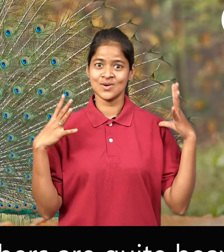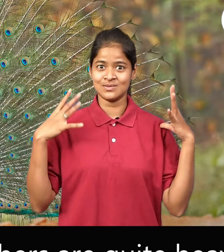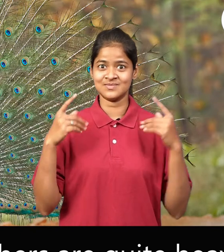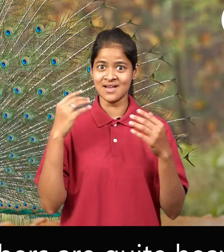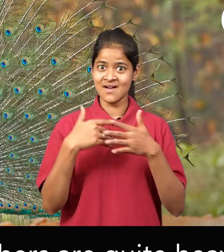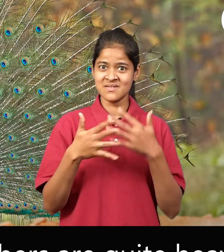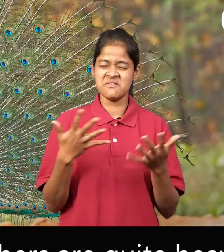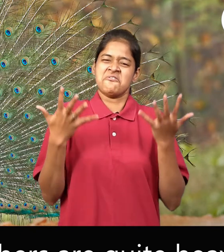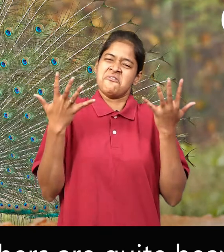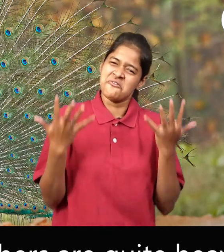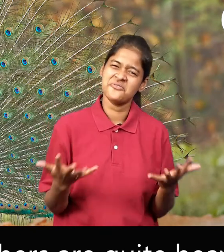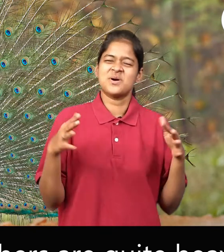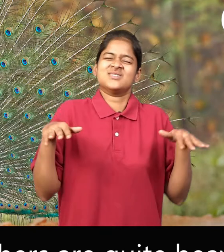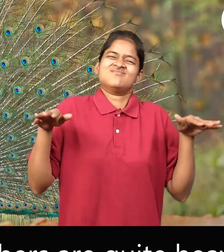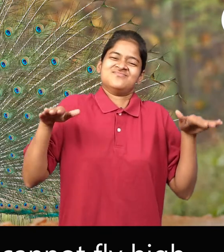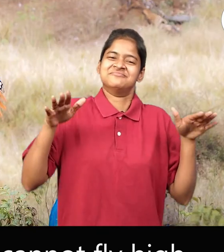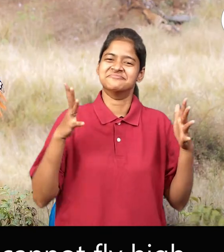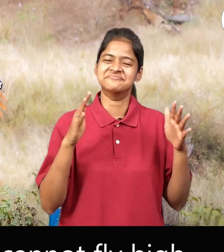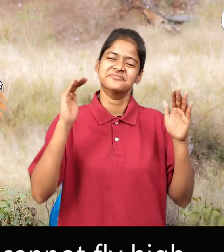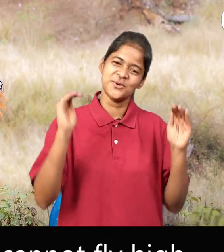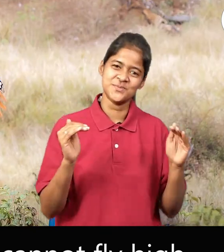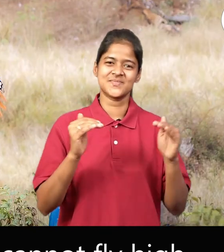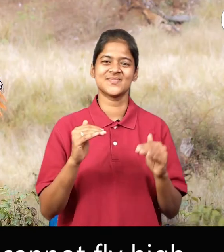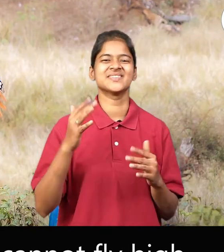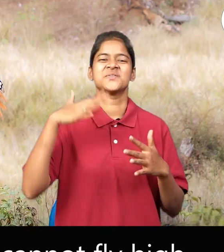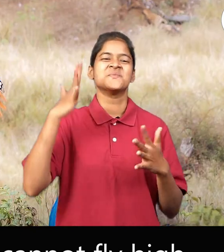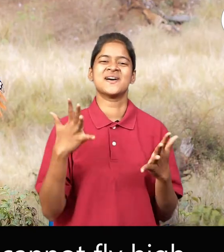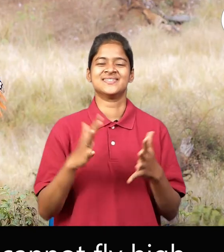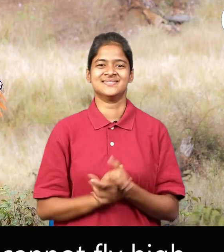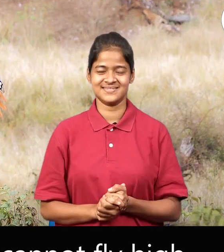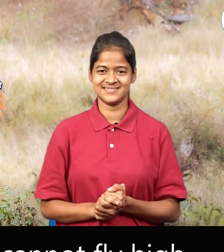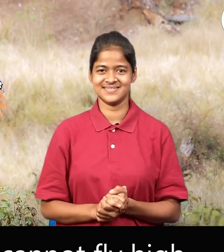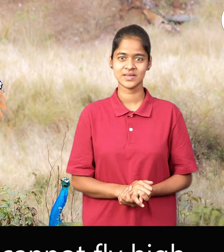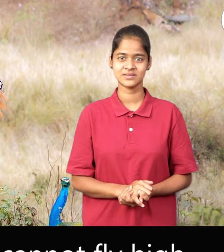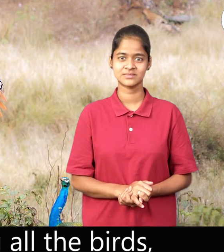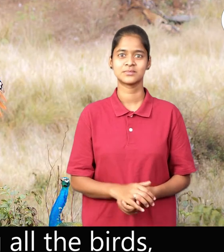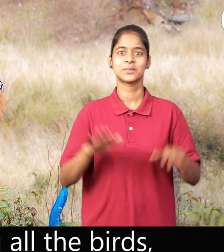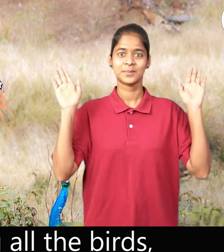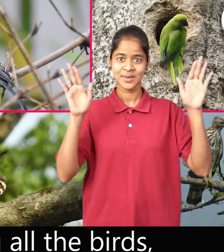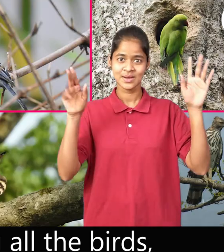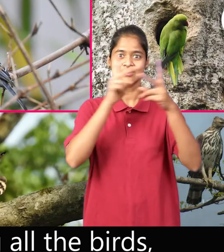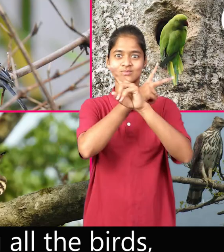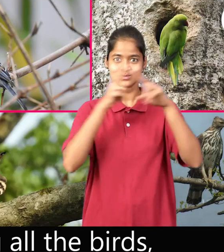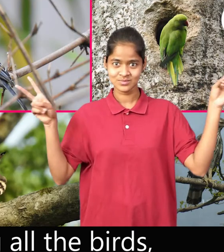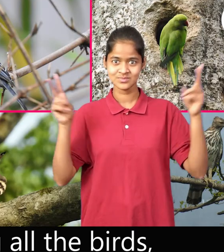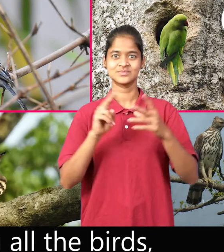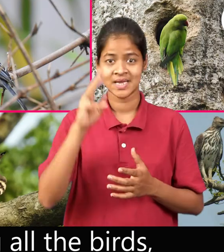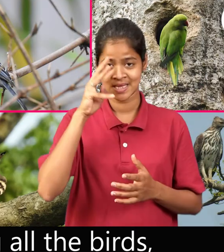feathers are quite heavy so a peacock cannot fly high after seeing all the birds